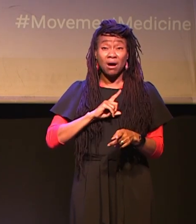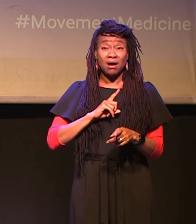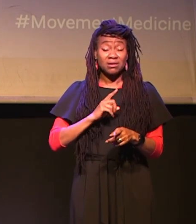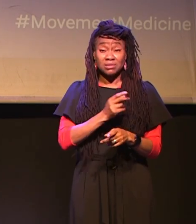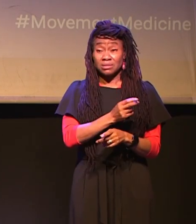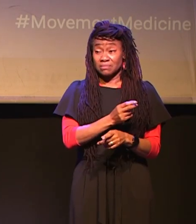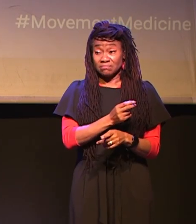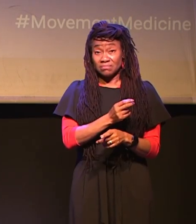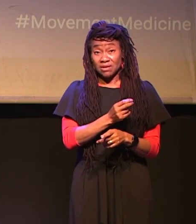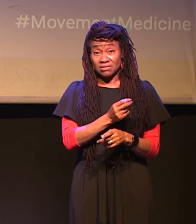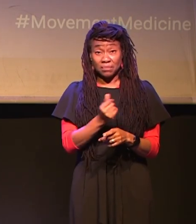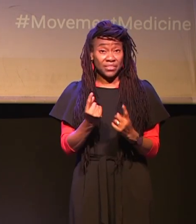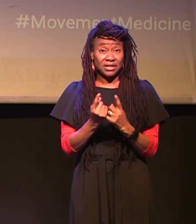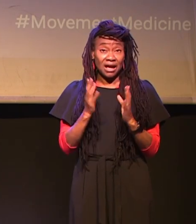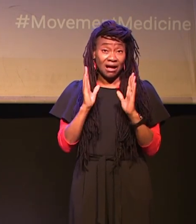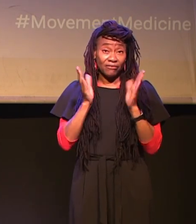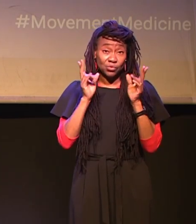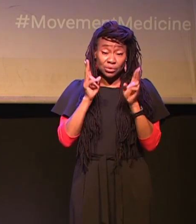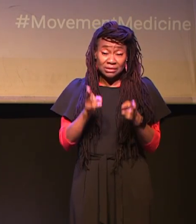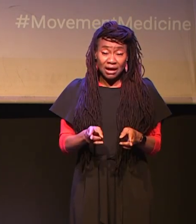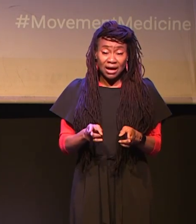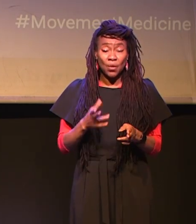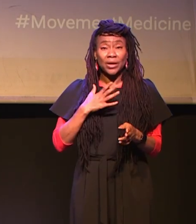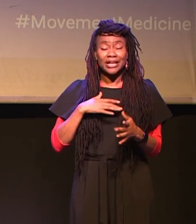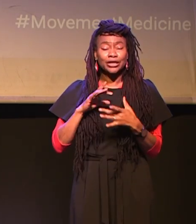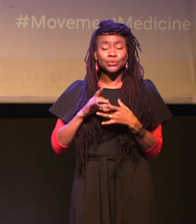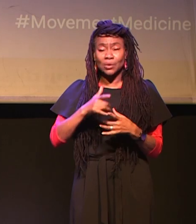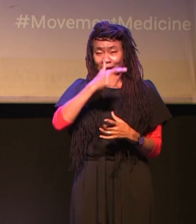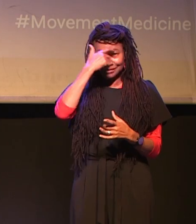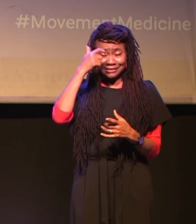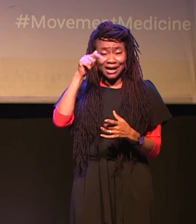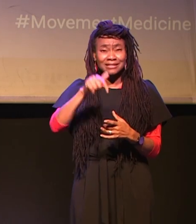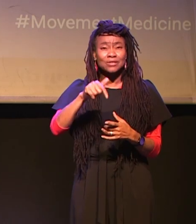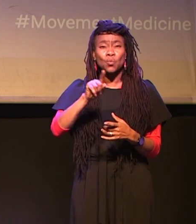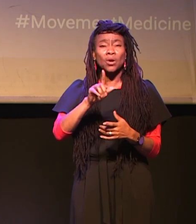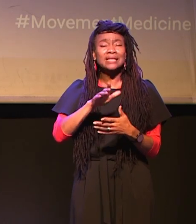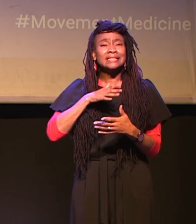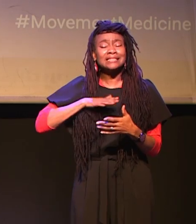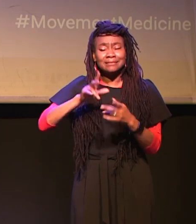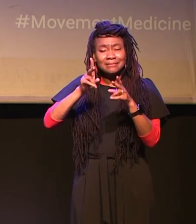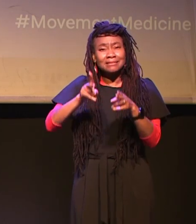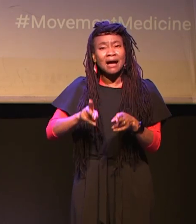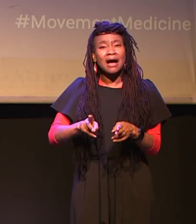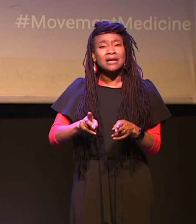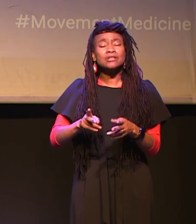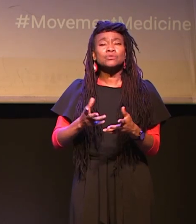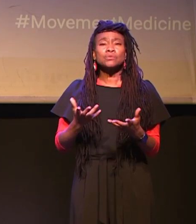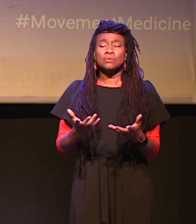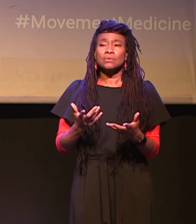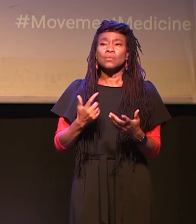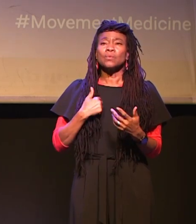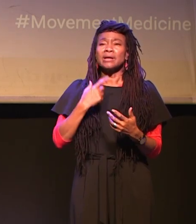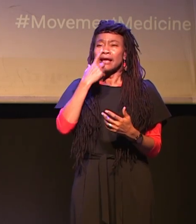intimate relationship with what needs to die in order to also be able to have space and capacity for all